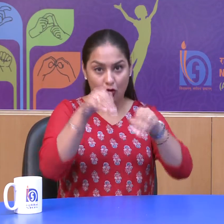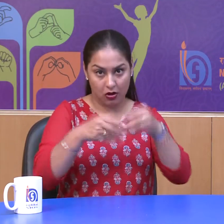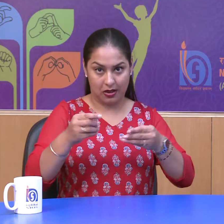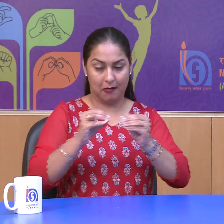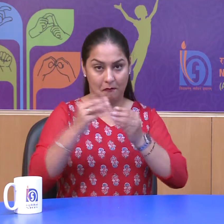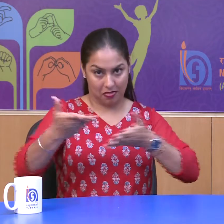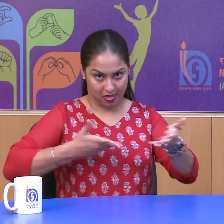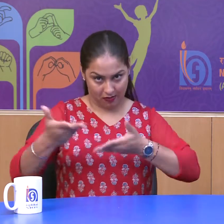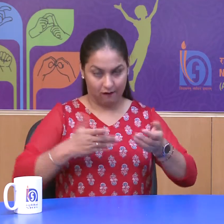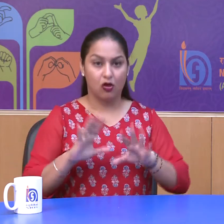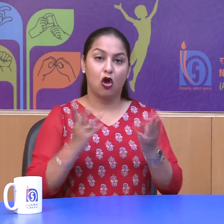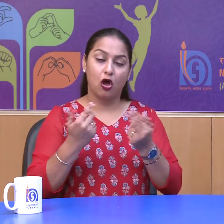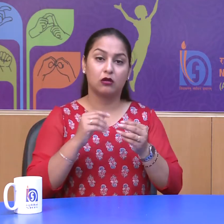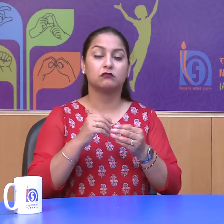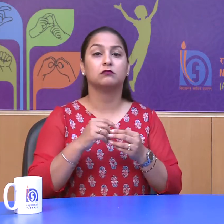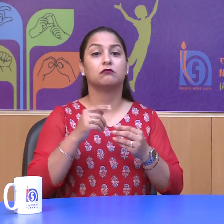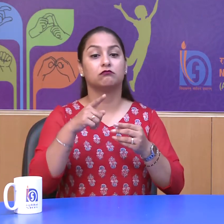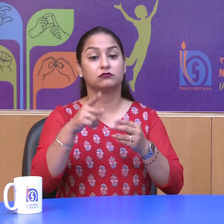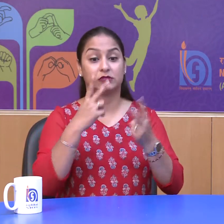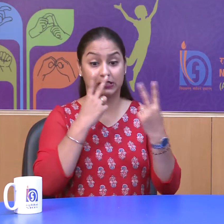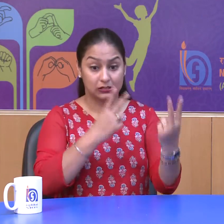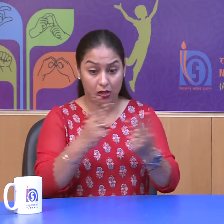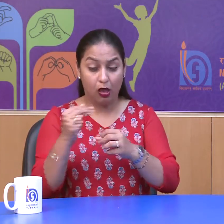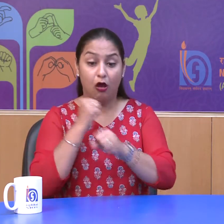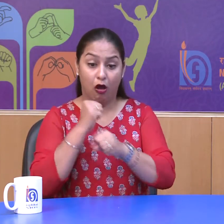functioning of a government, and the working of administration.